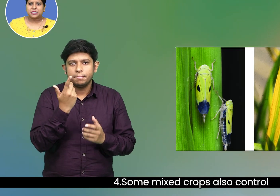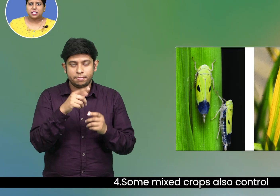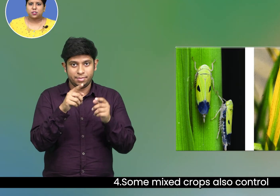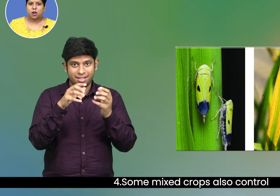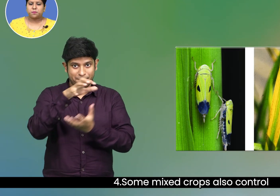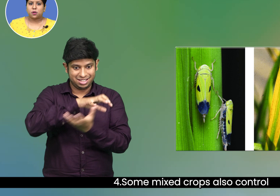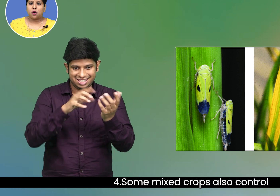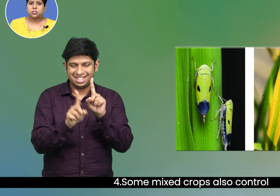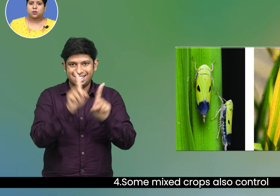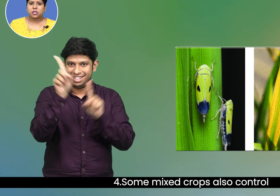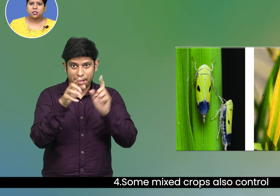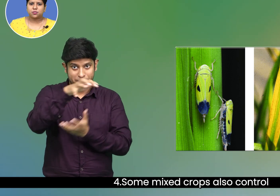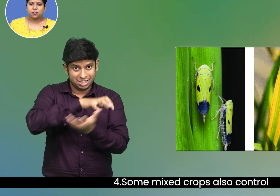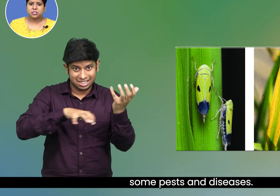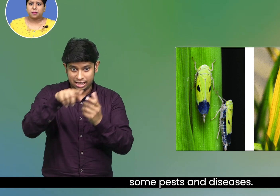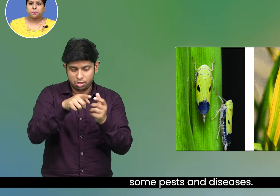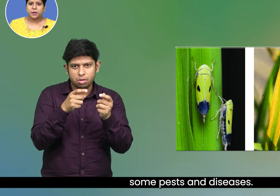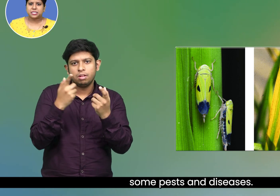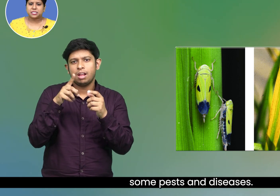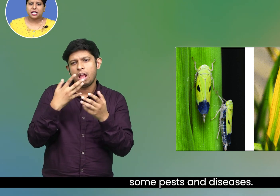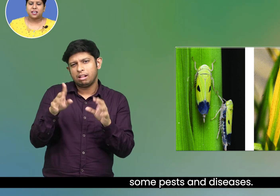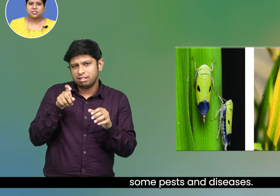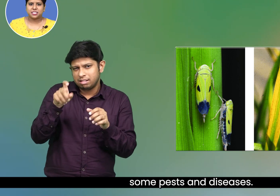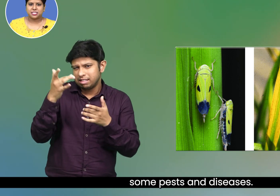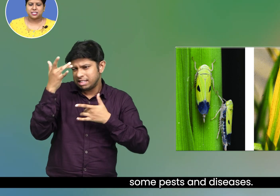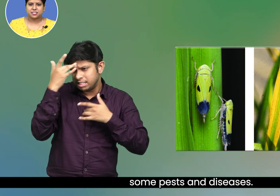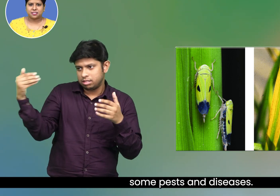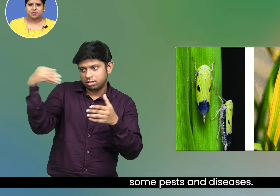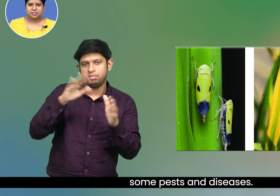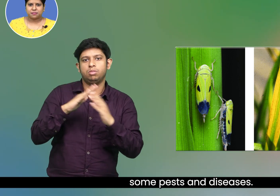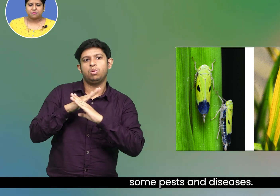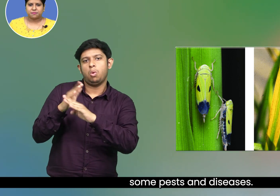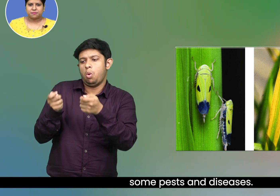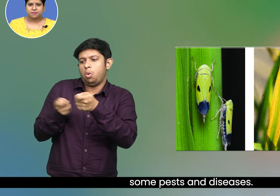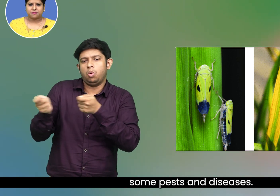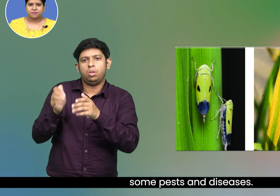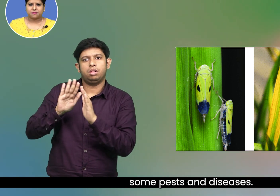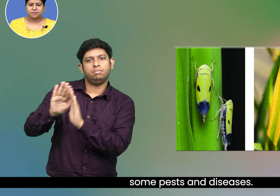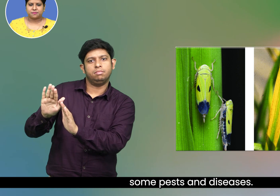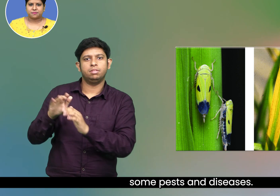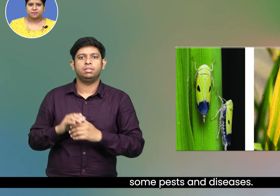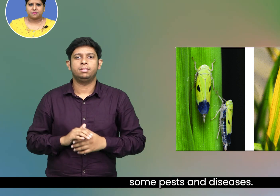Some mixed crops also control some pests and diseases.